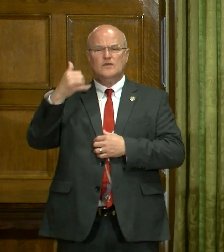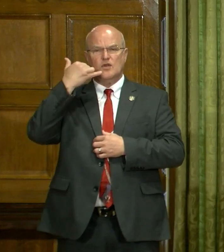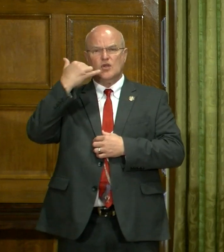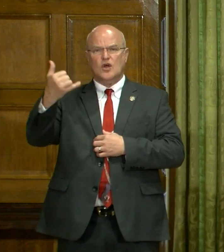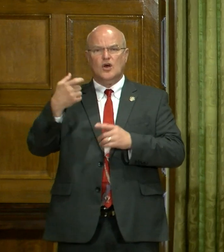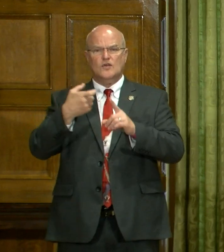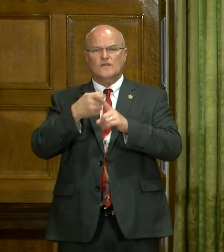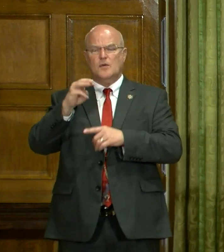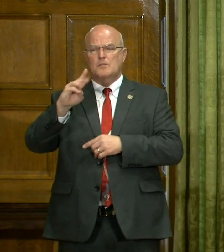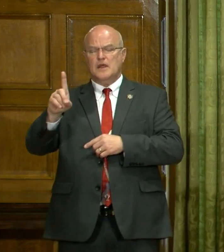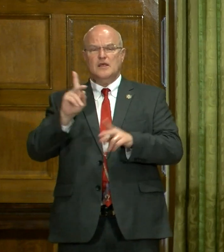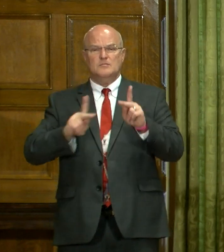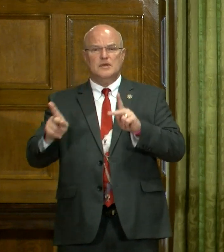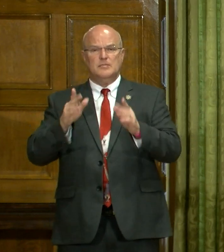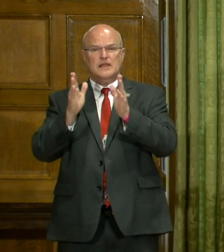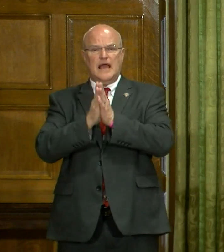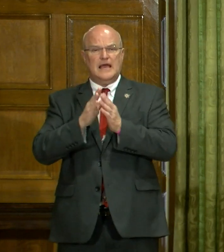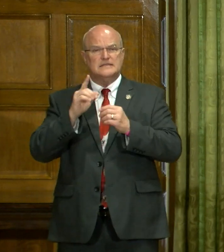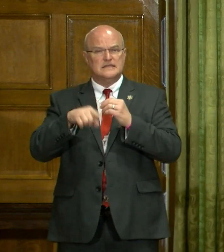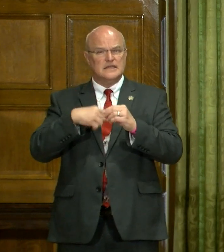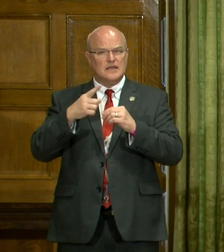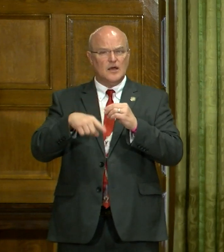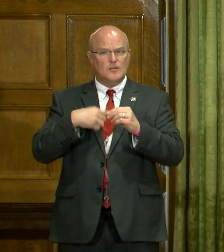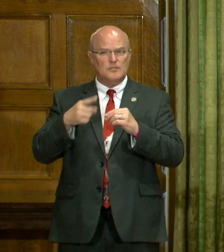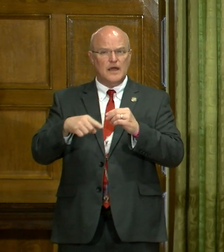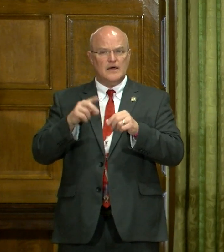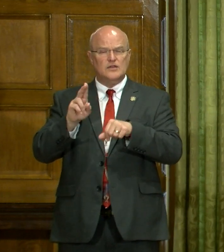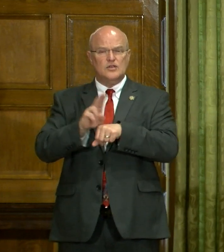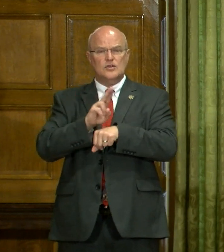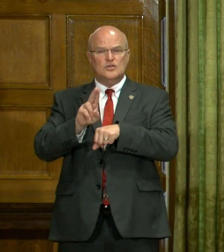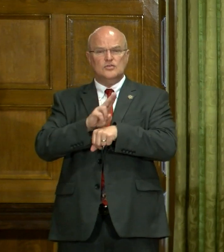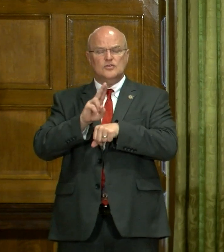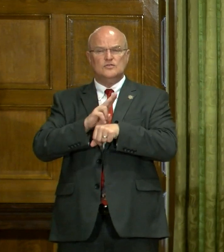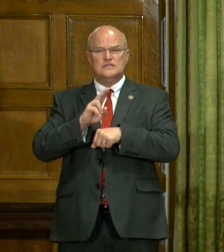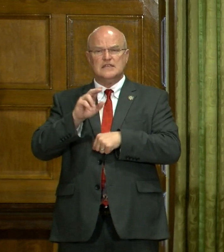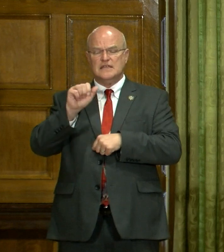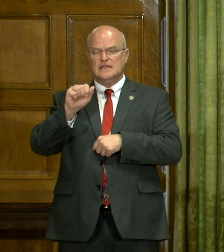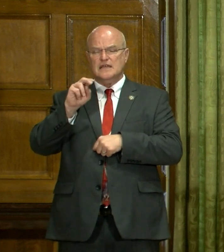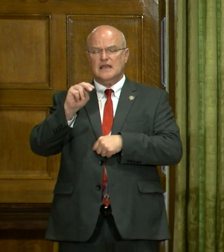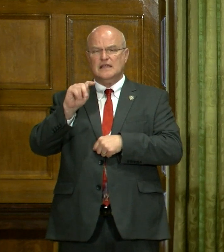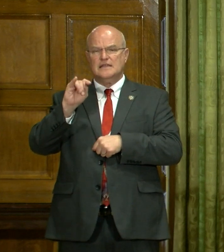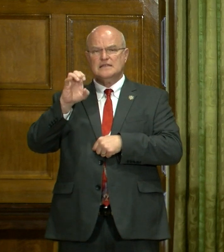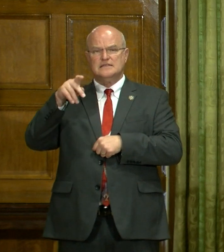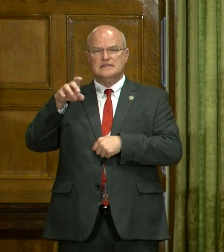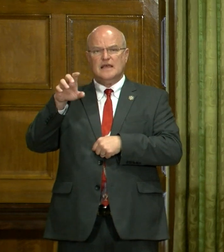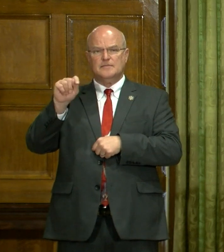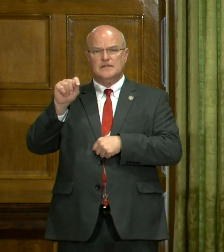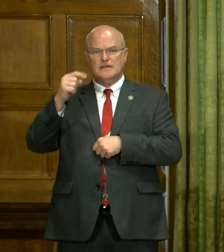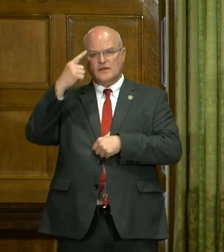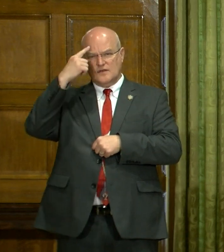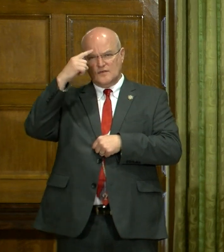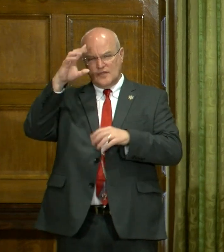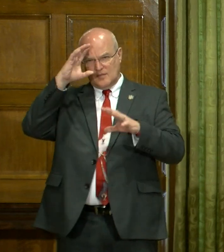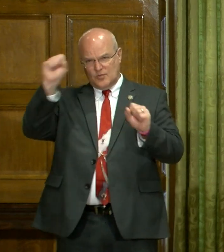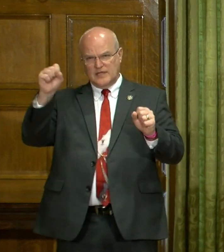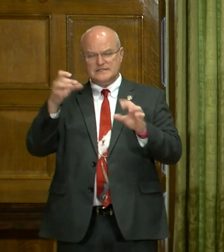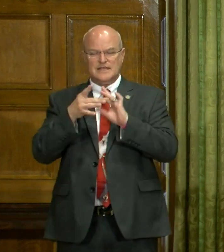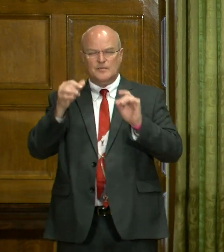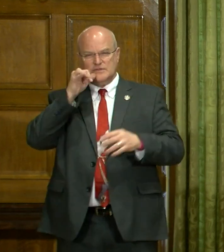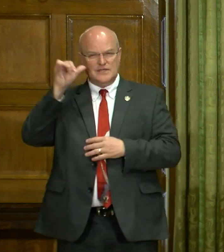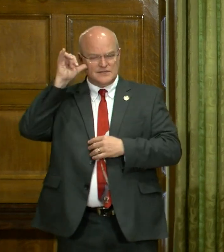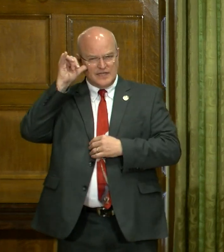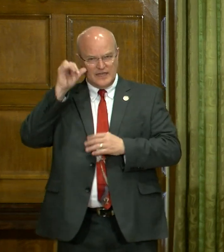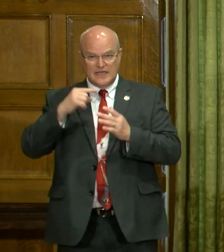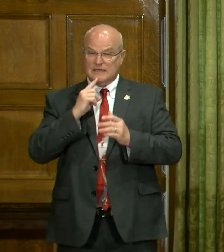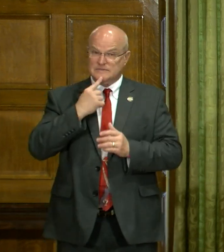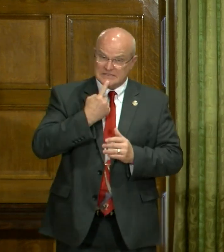from Maryland residents asking about using antiseptics and disinfectants per the President's comments yesterday.